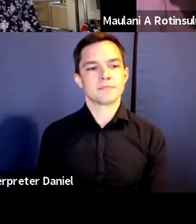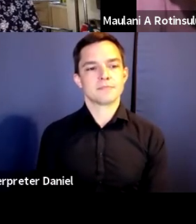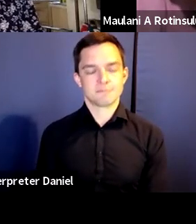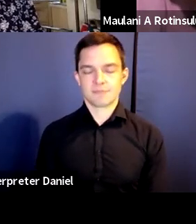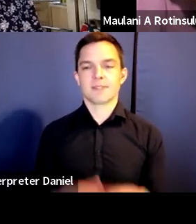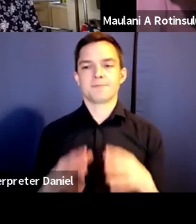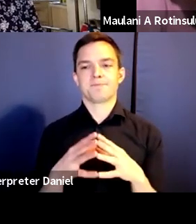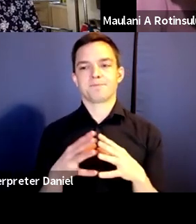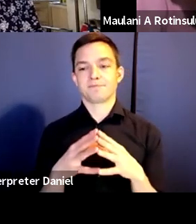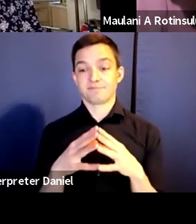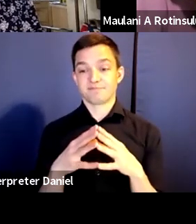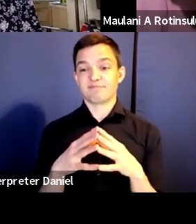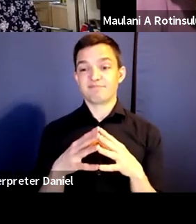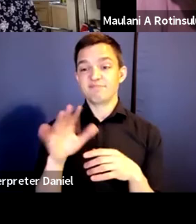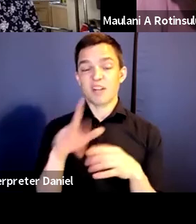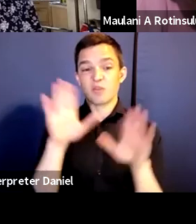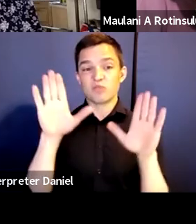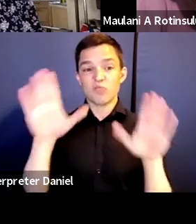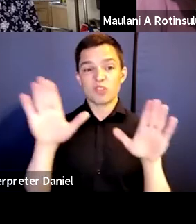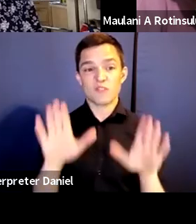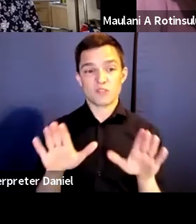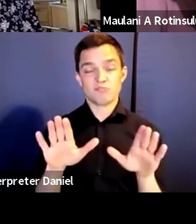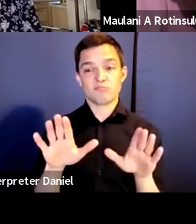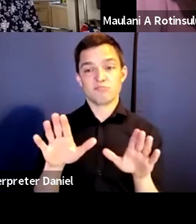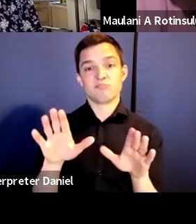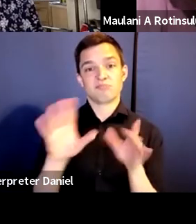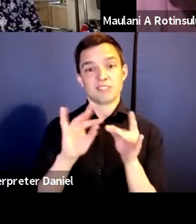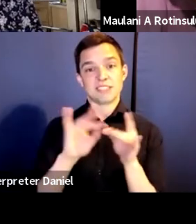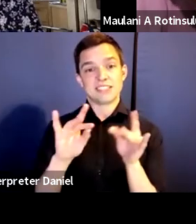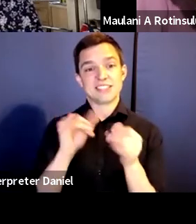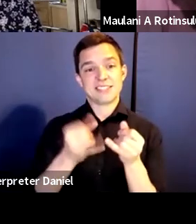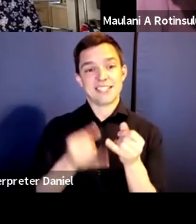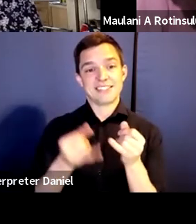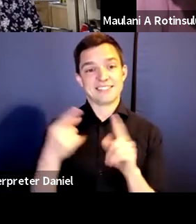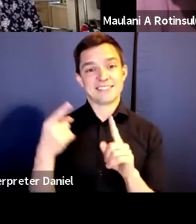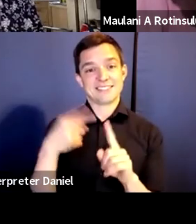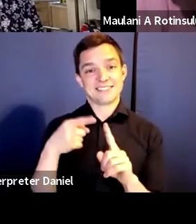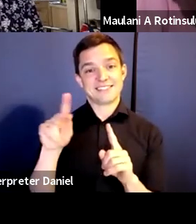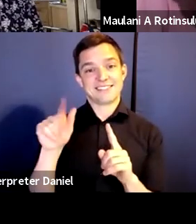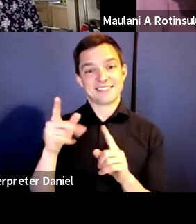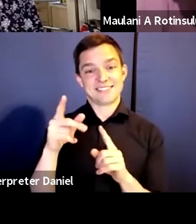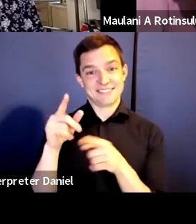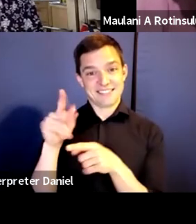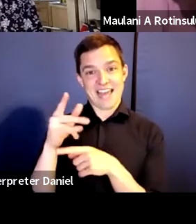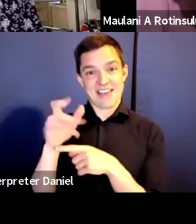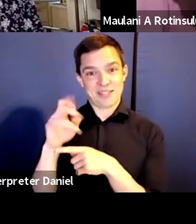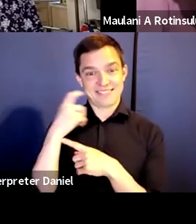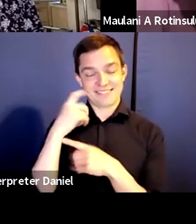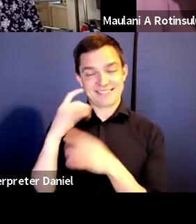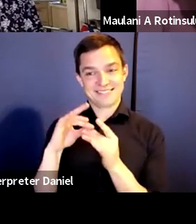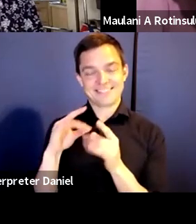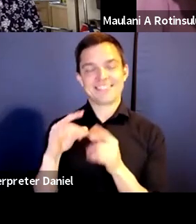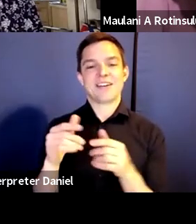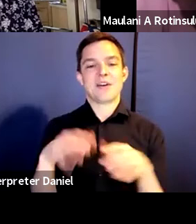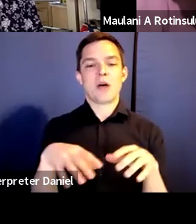Perfect. And that was a wonderful note to actually end on, Catherine. So I wanted to take a moment